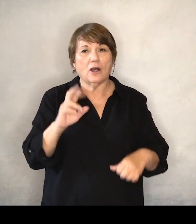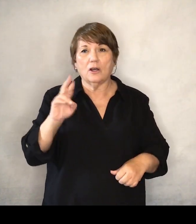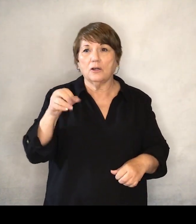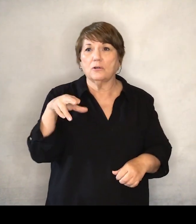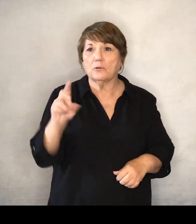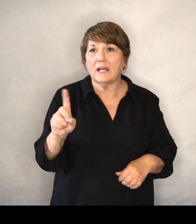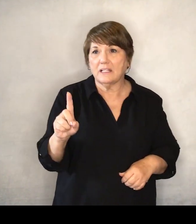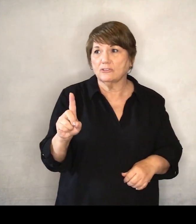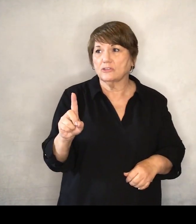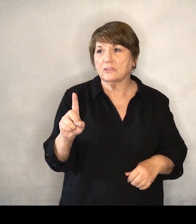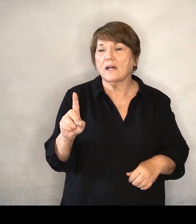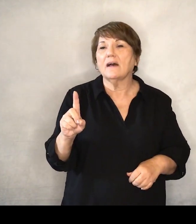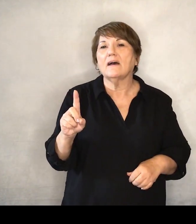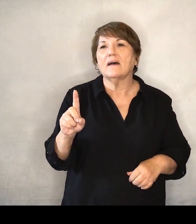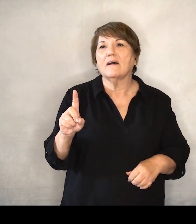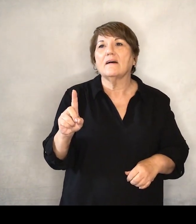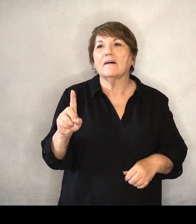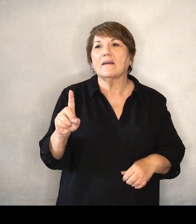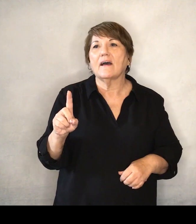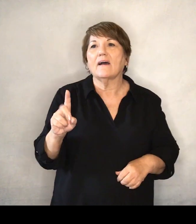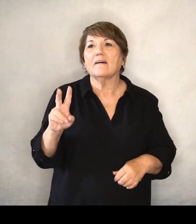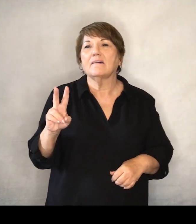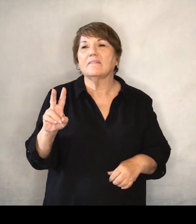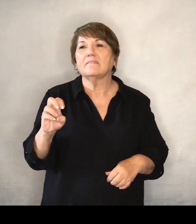Richard Vesley to do corporate prayer.